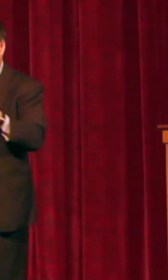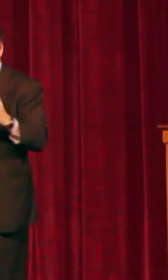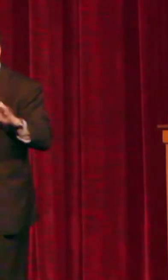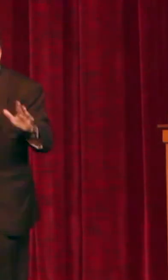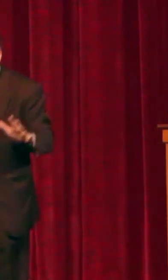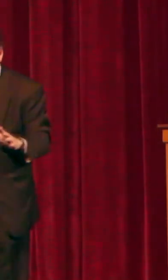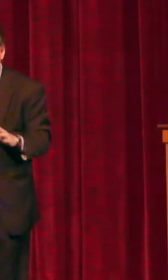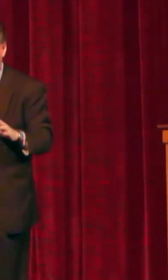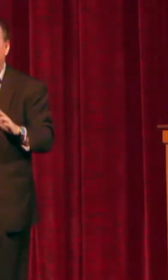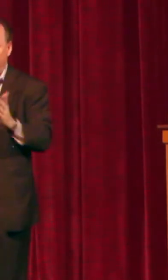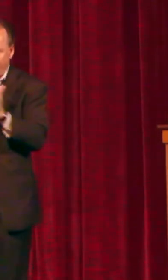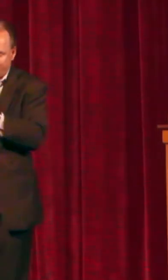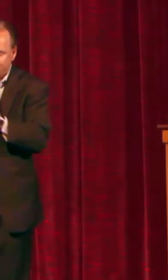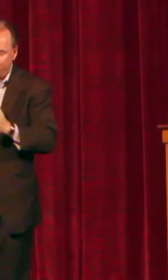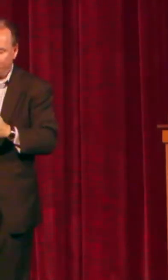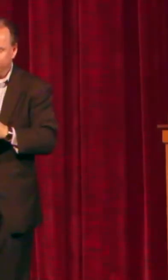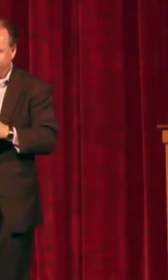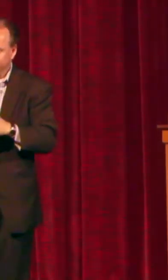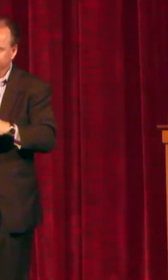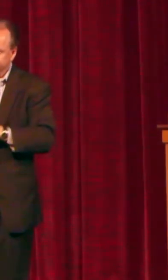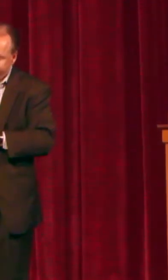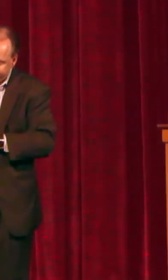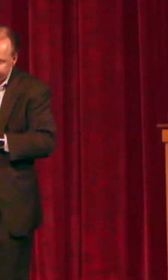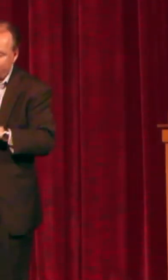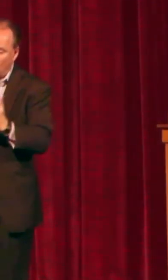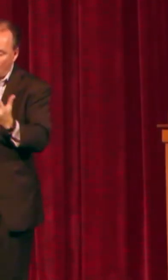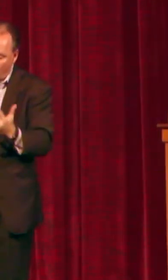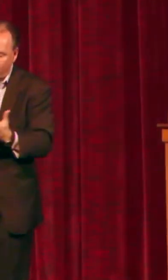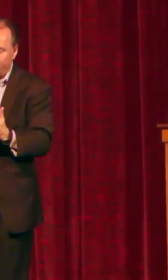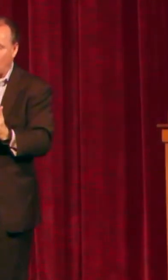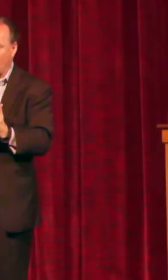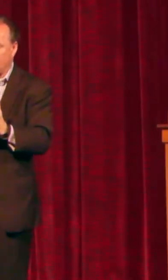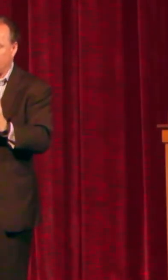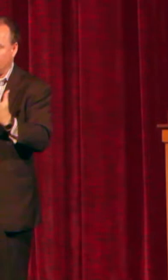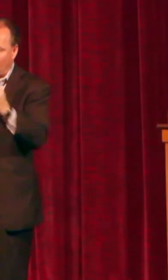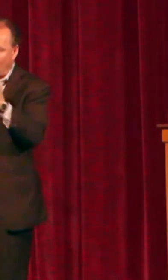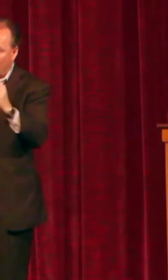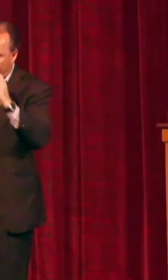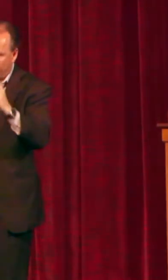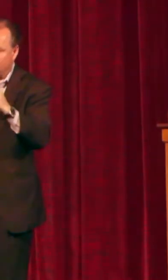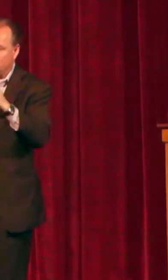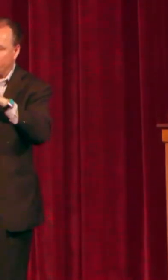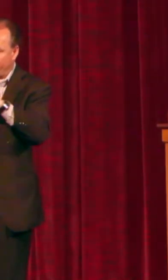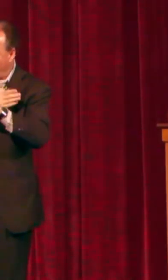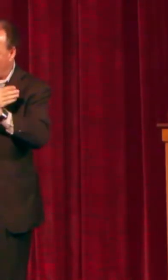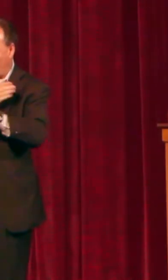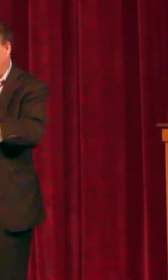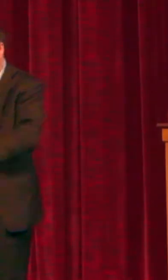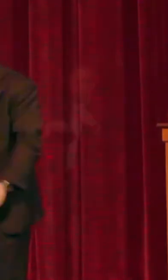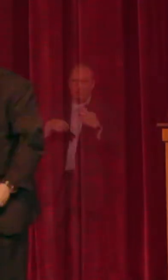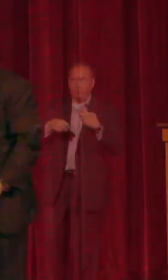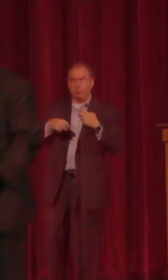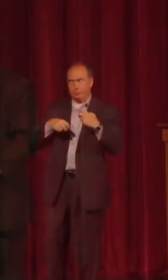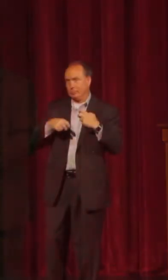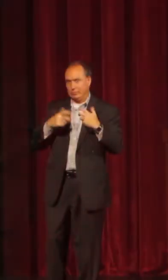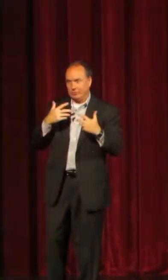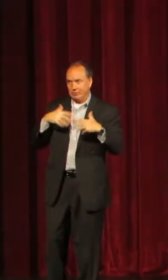So I would ask that you please wait for further communication from the district